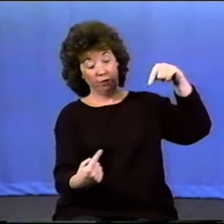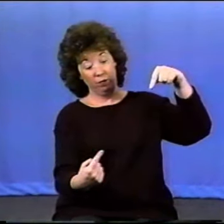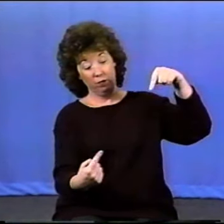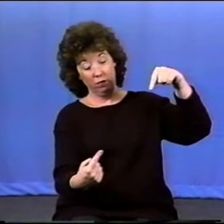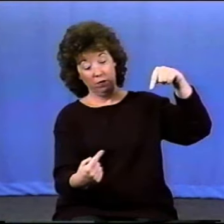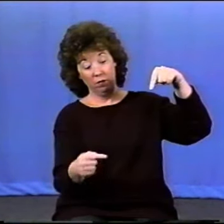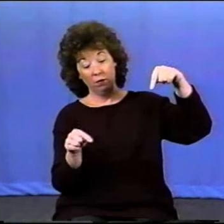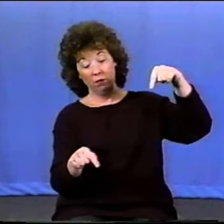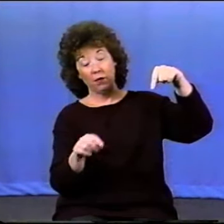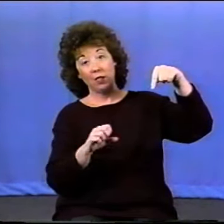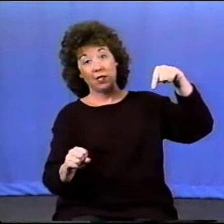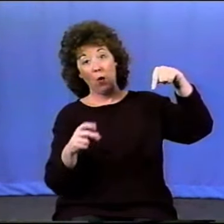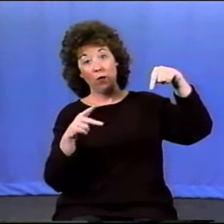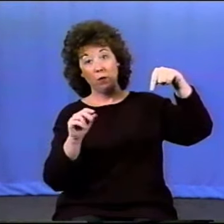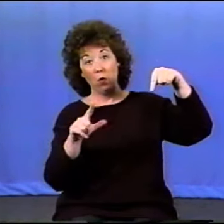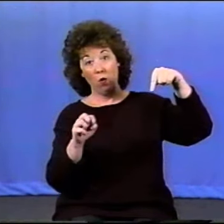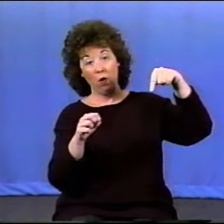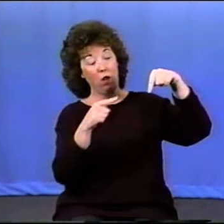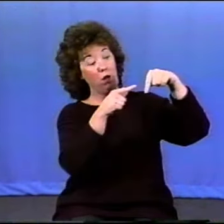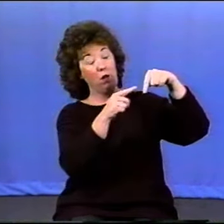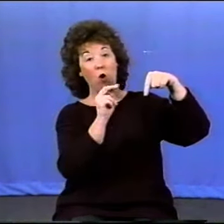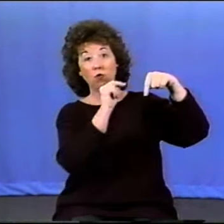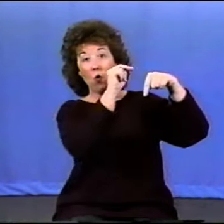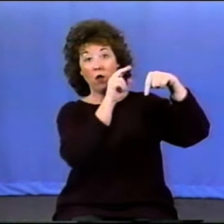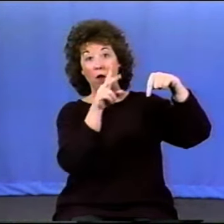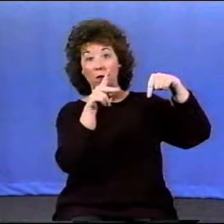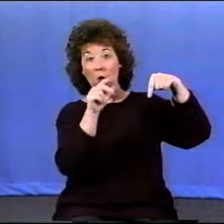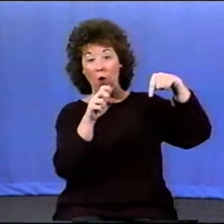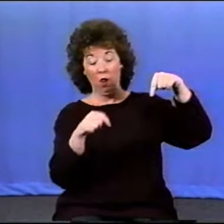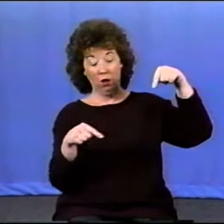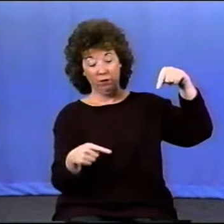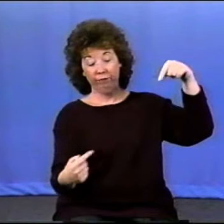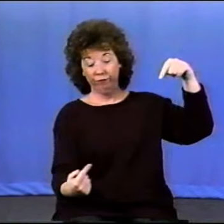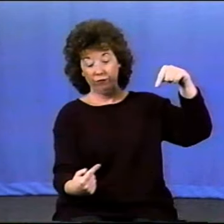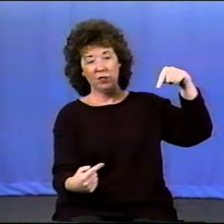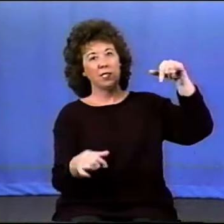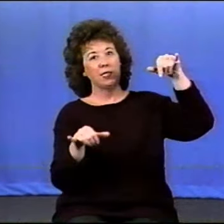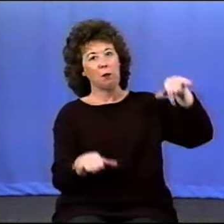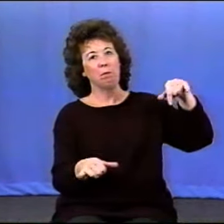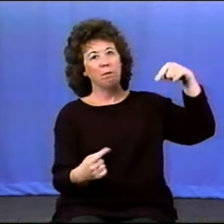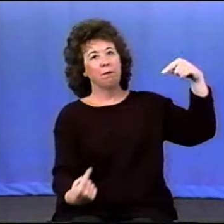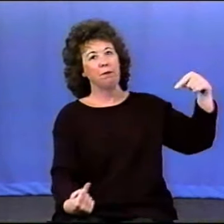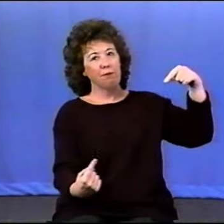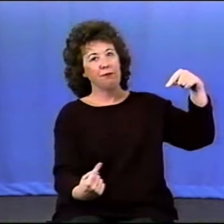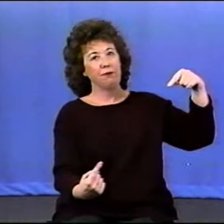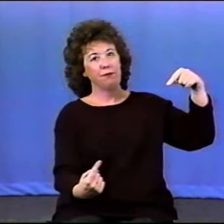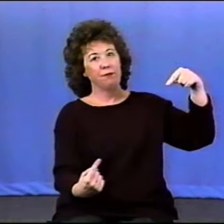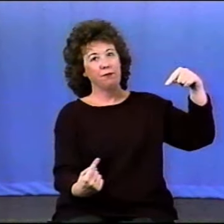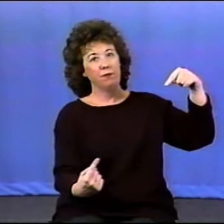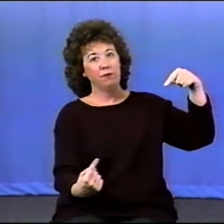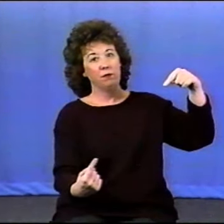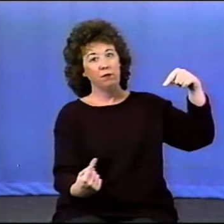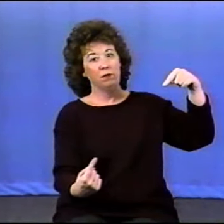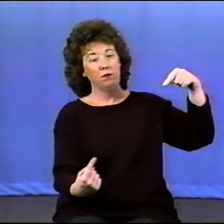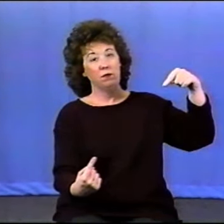Pole, then, are fixed. Any observer would identify these